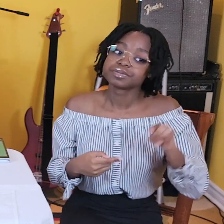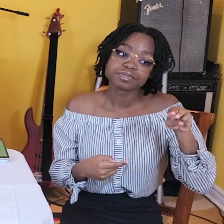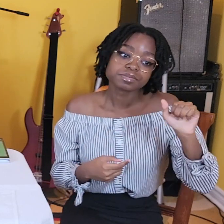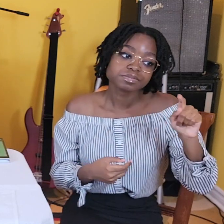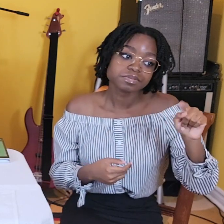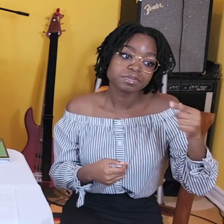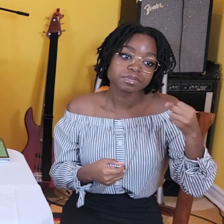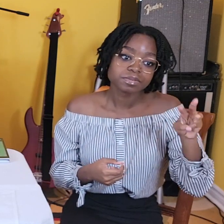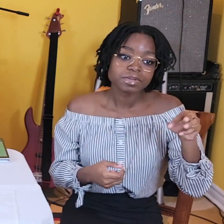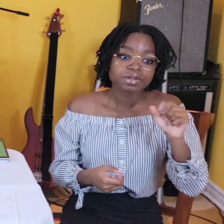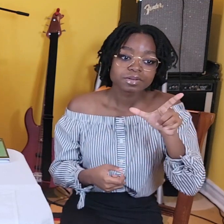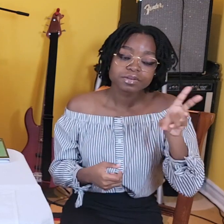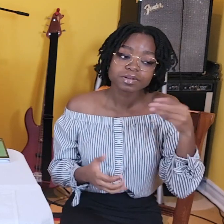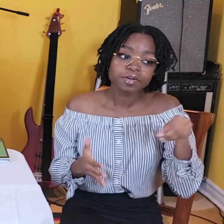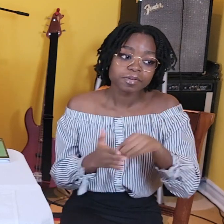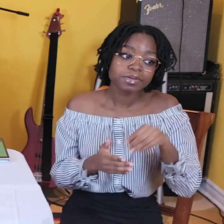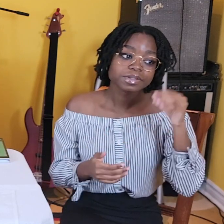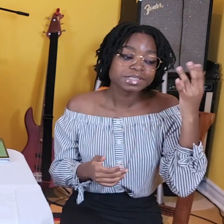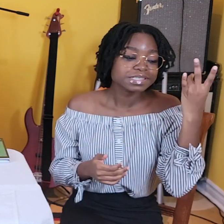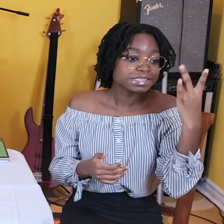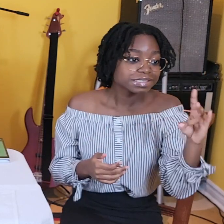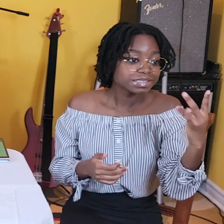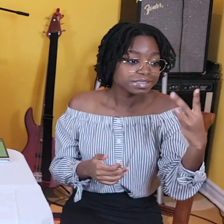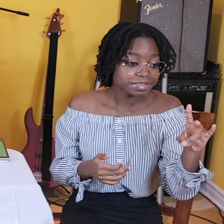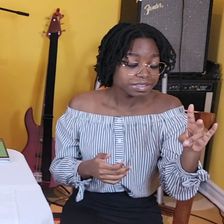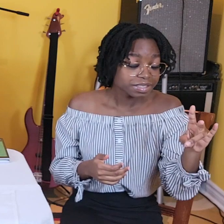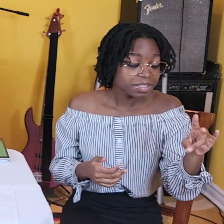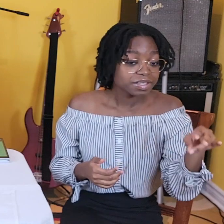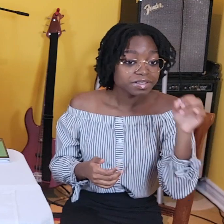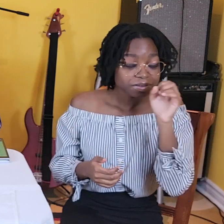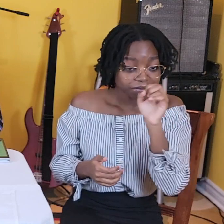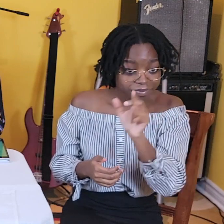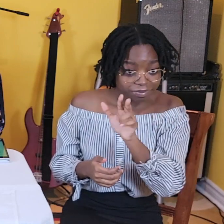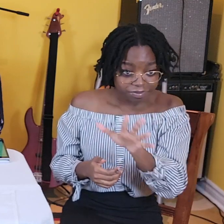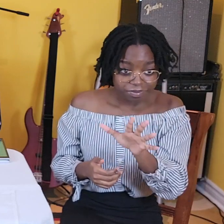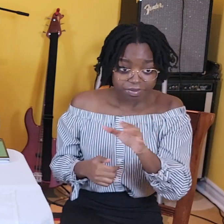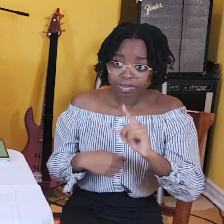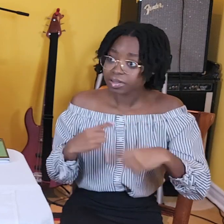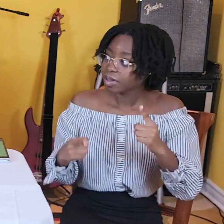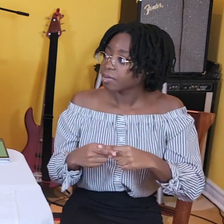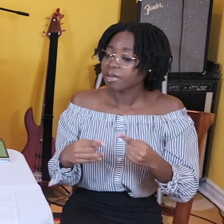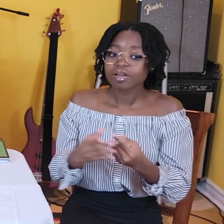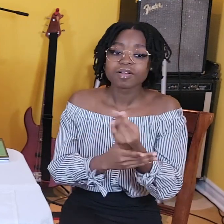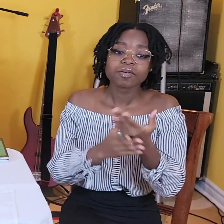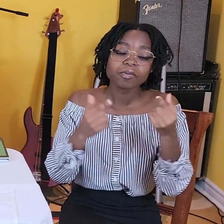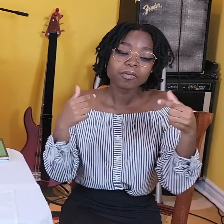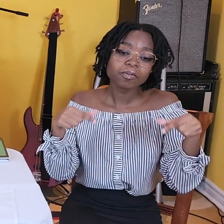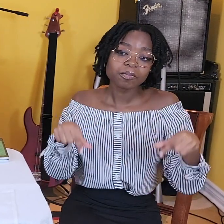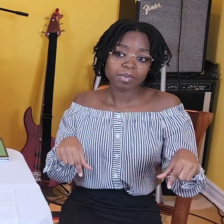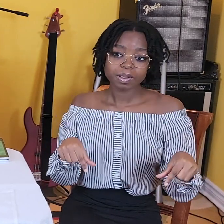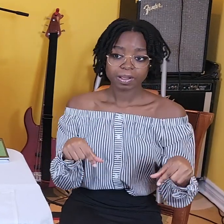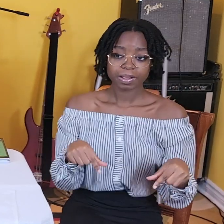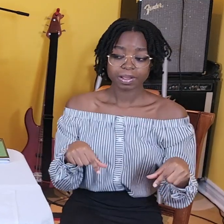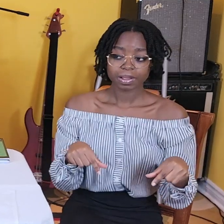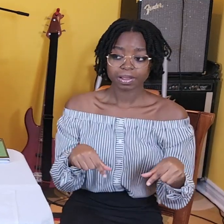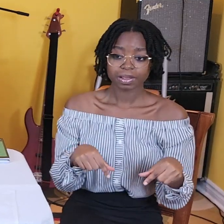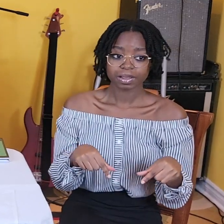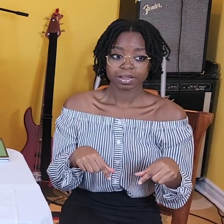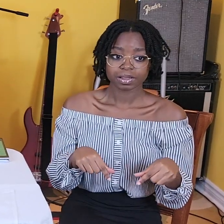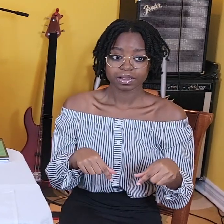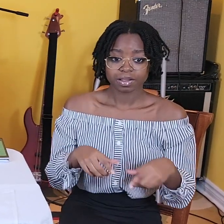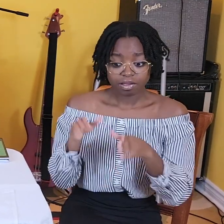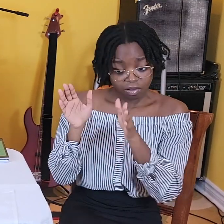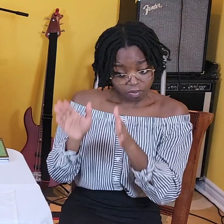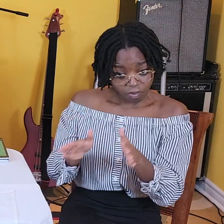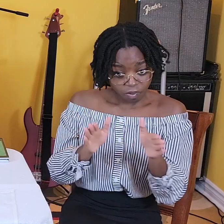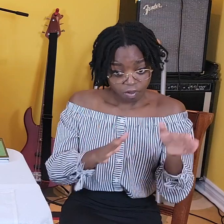26, 17 to 35. And this is about the garden. It is the